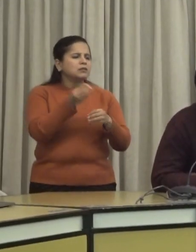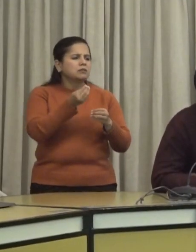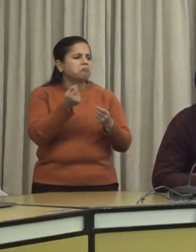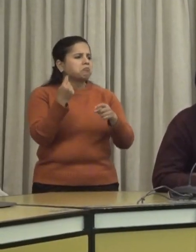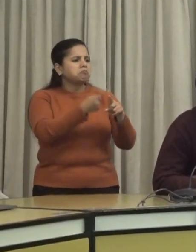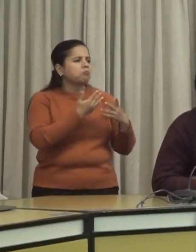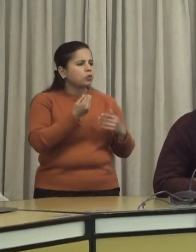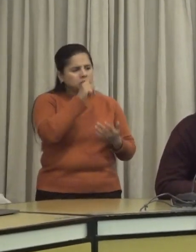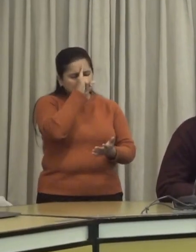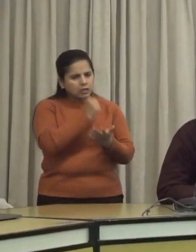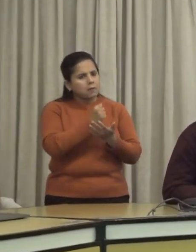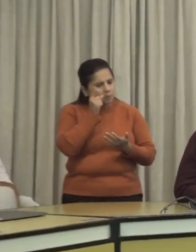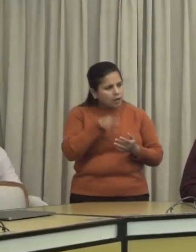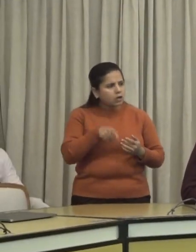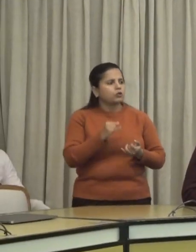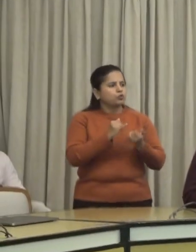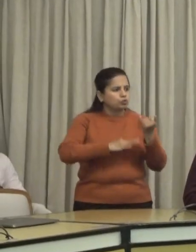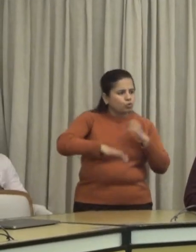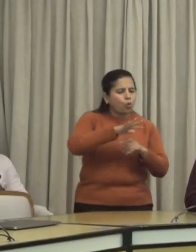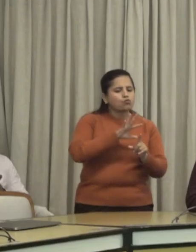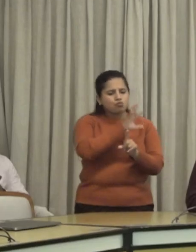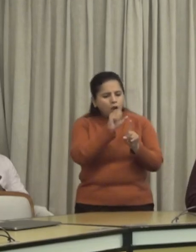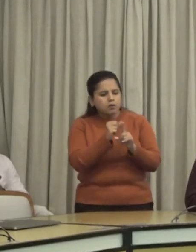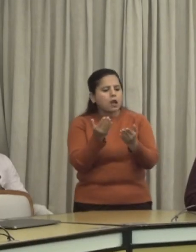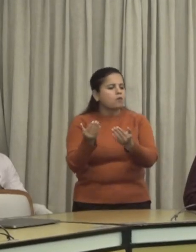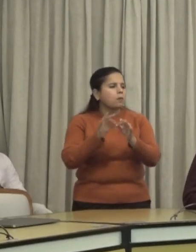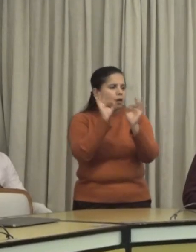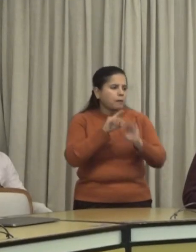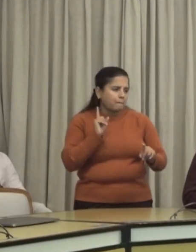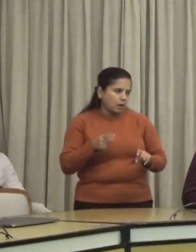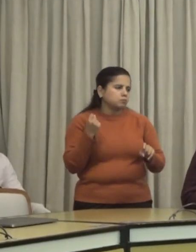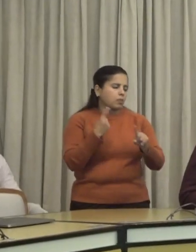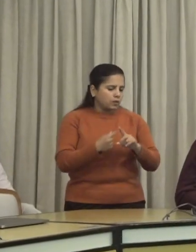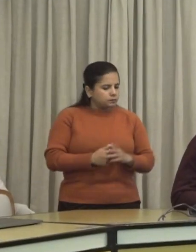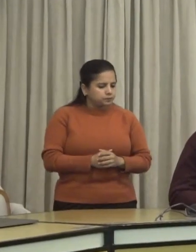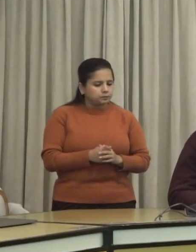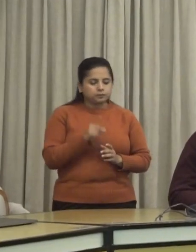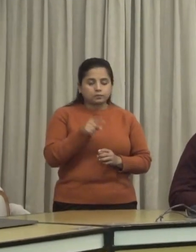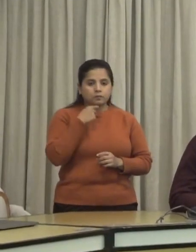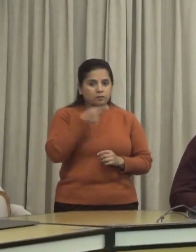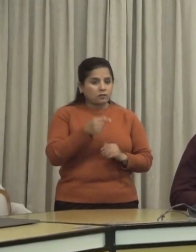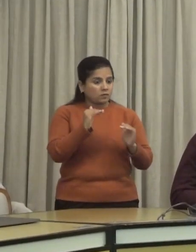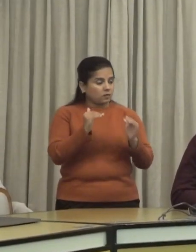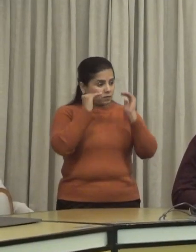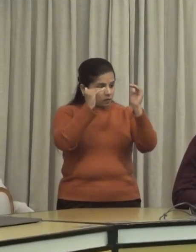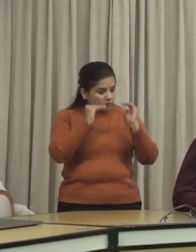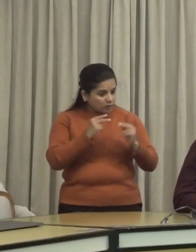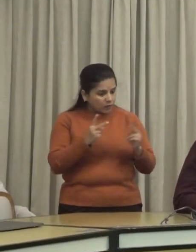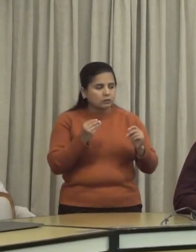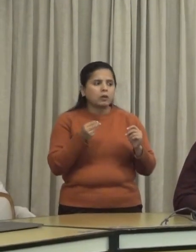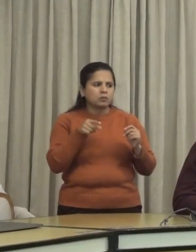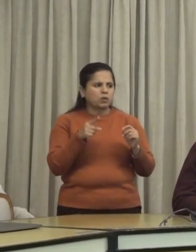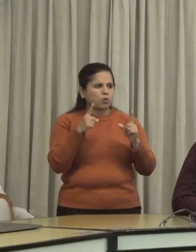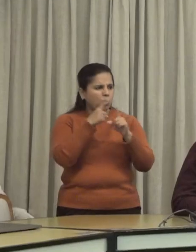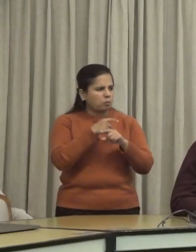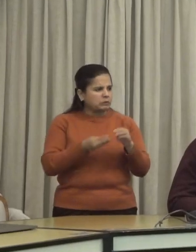scenario. The decision ultimately has to be socially, culturally relevant in that context. And to have a very rigid hierarchy would complicate things more,